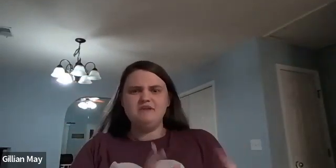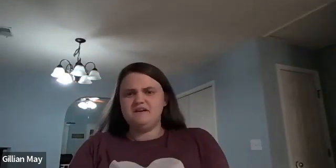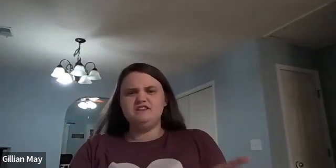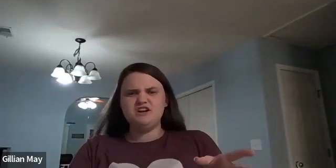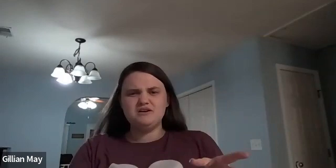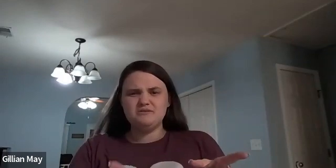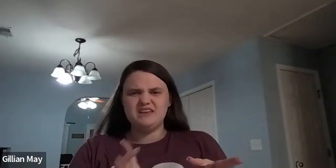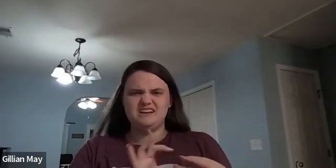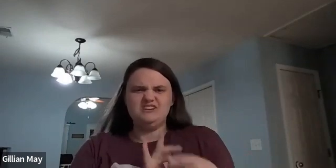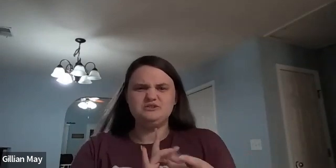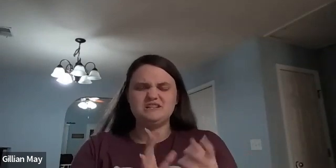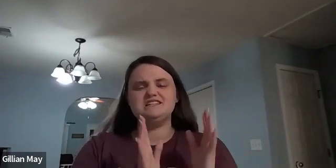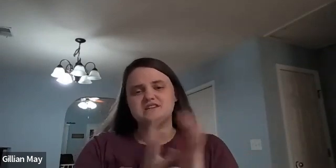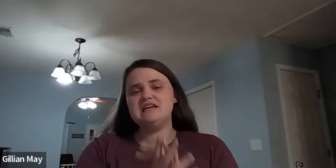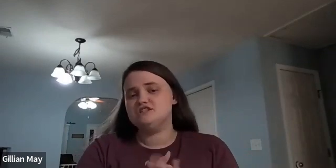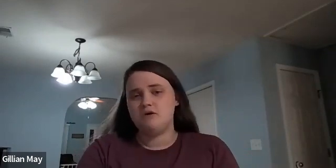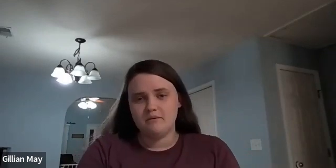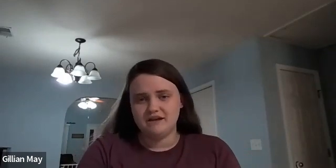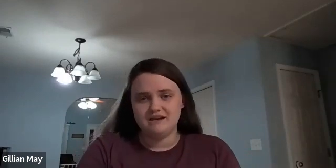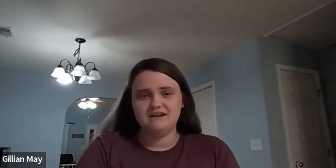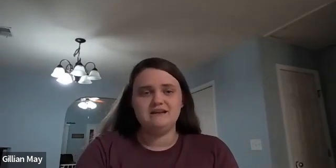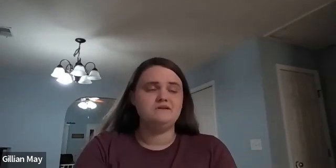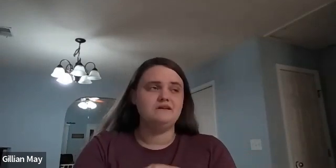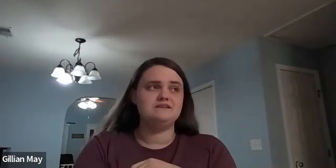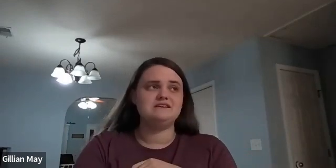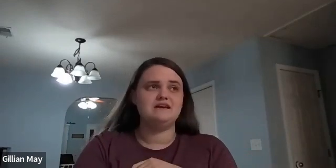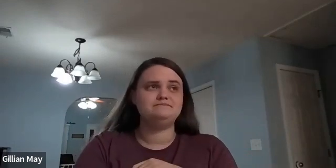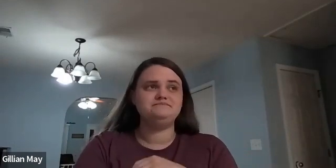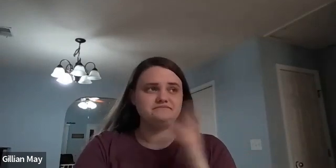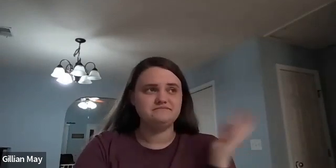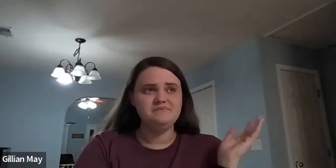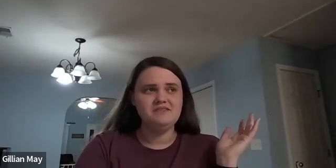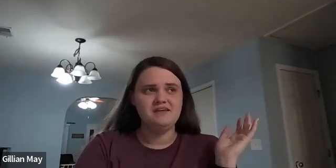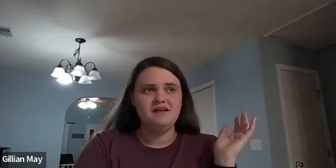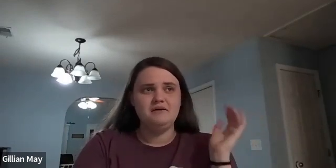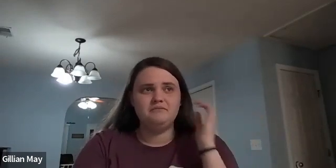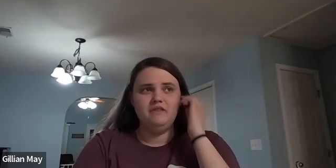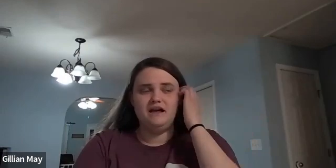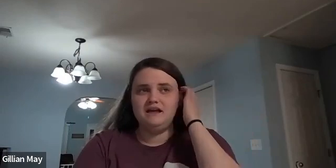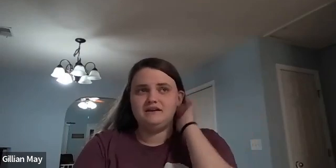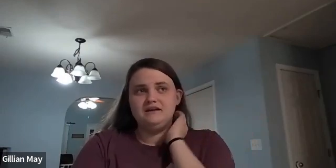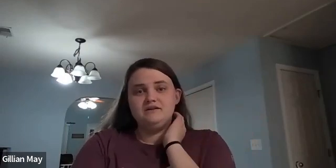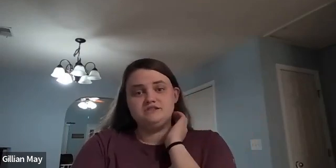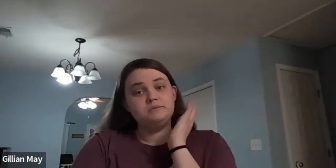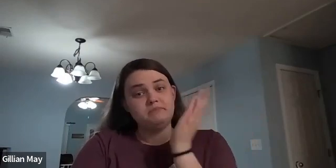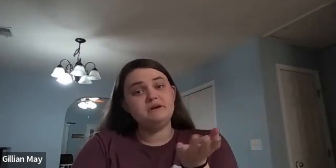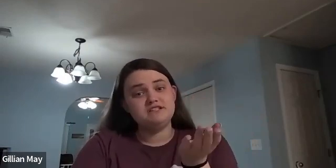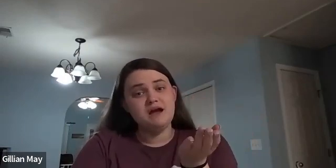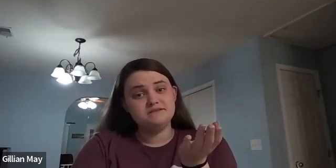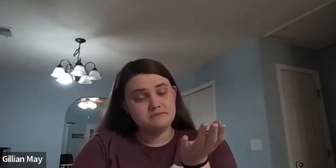not, that inclusion, it's so complicated. It really is. And like, so, but we do have some